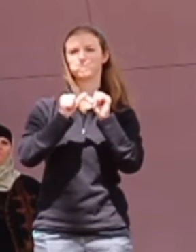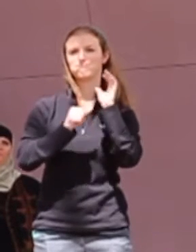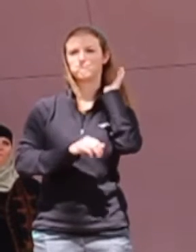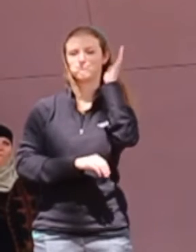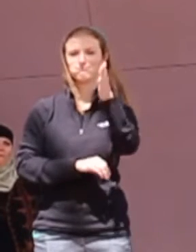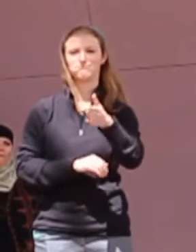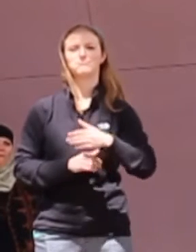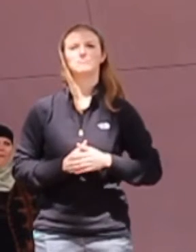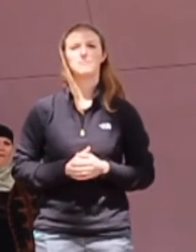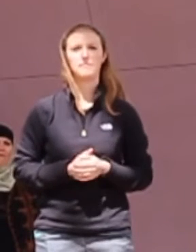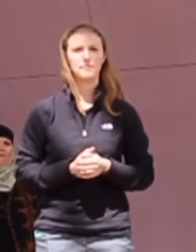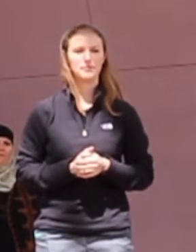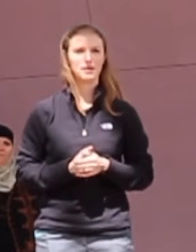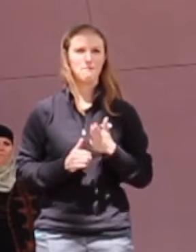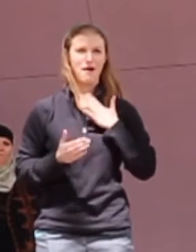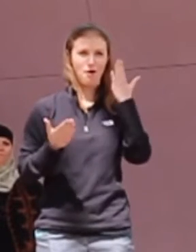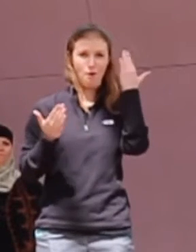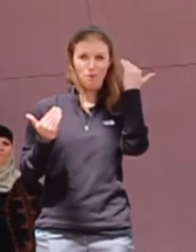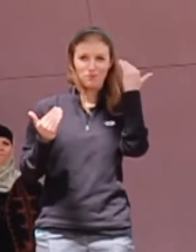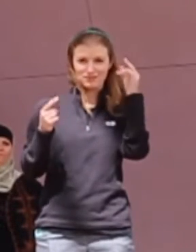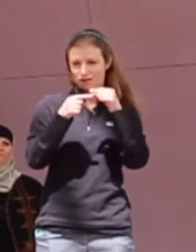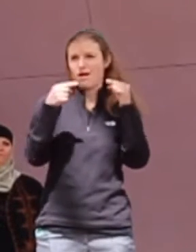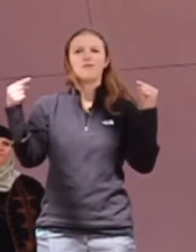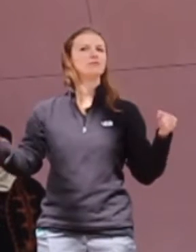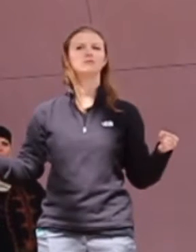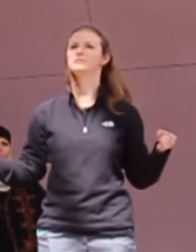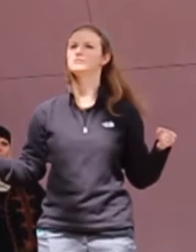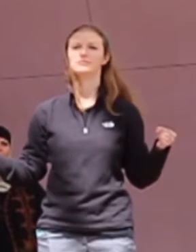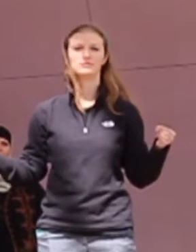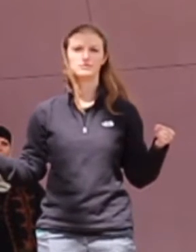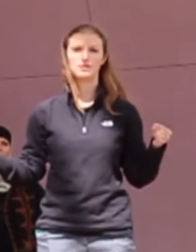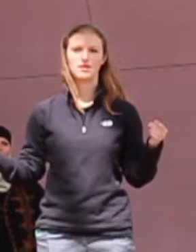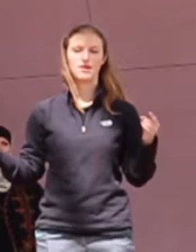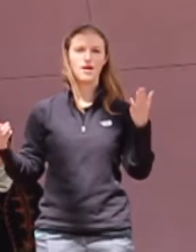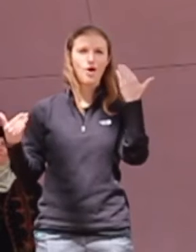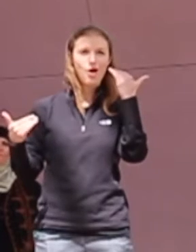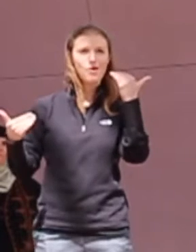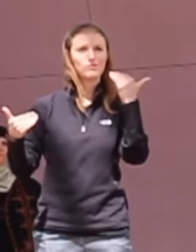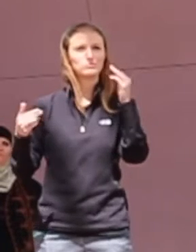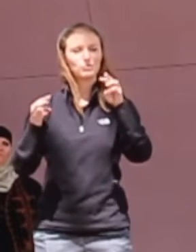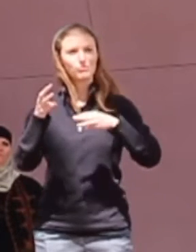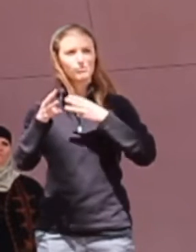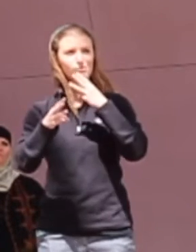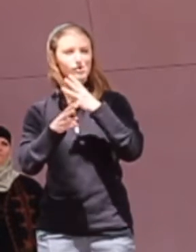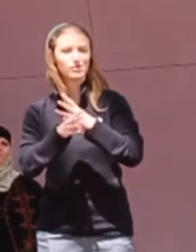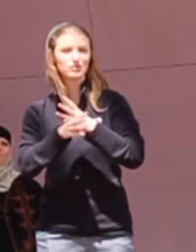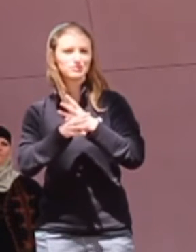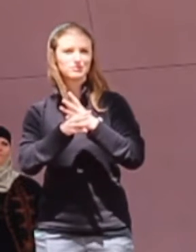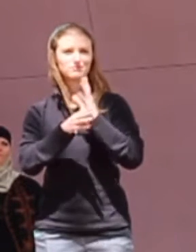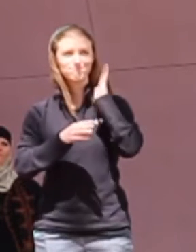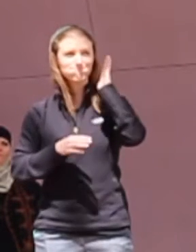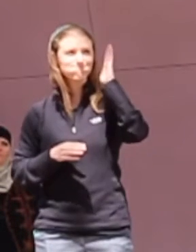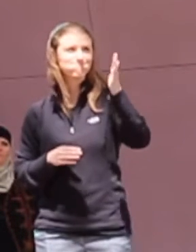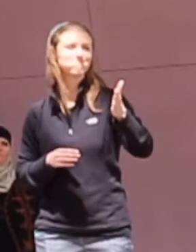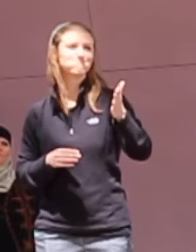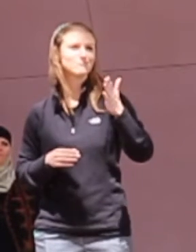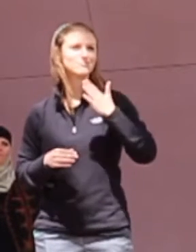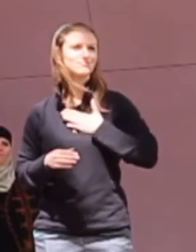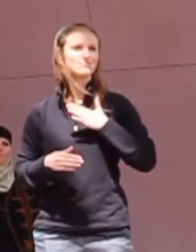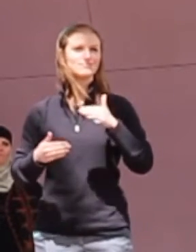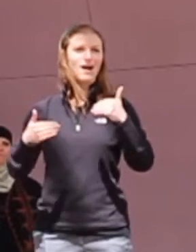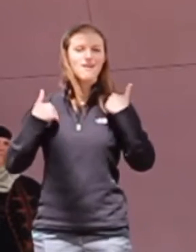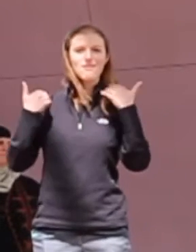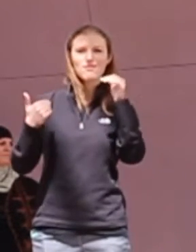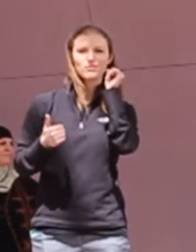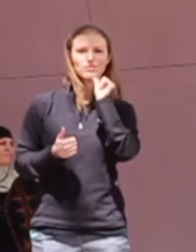My hope is exactly the opposite. My hope is to build a world where one day my little girl doesn't have to come to a rally